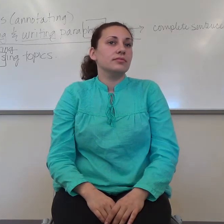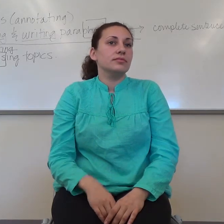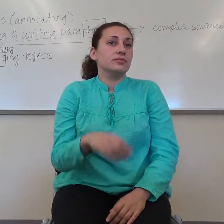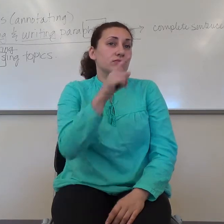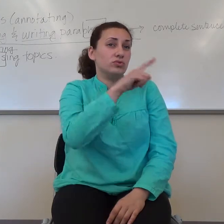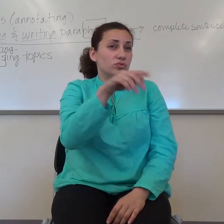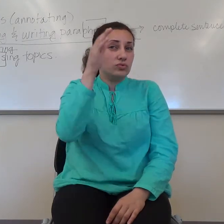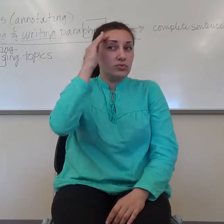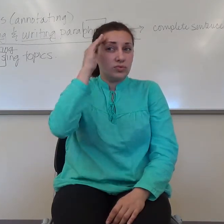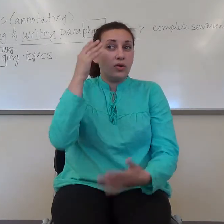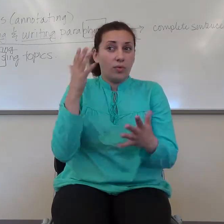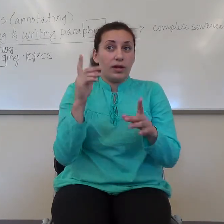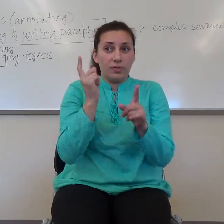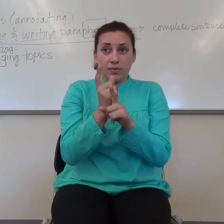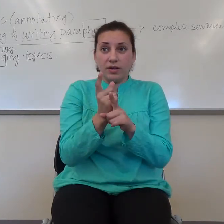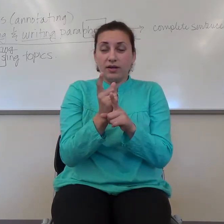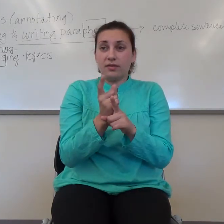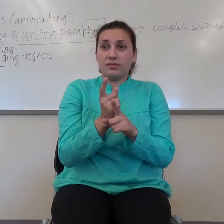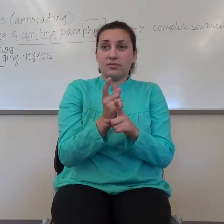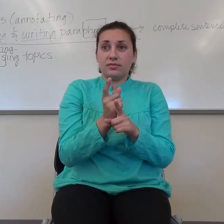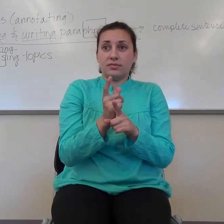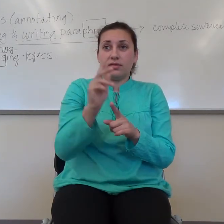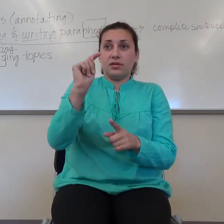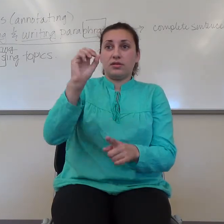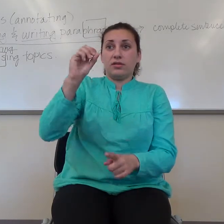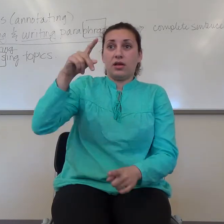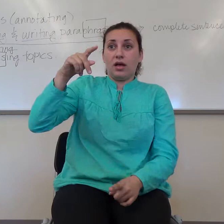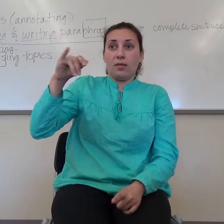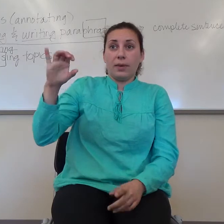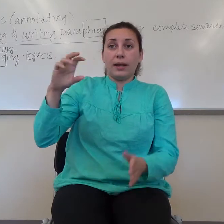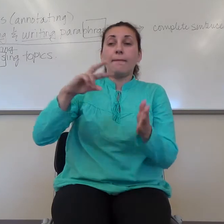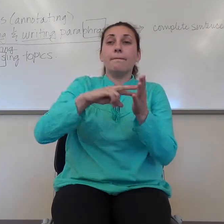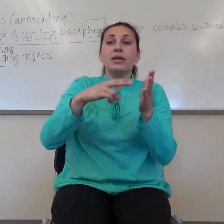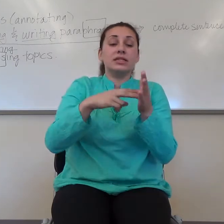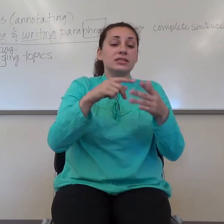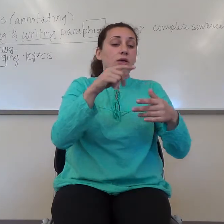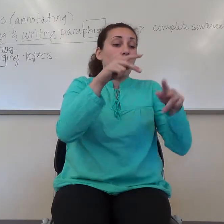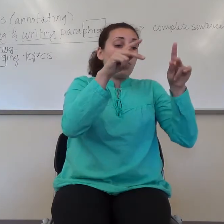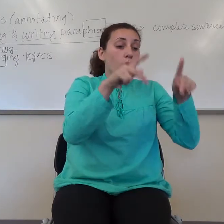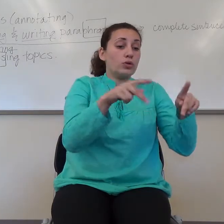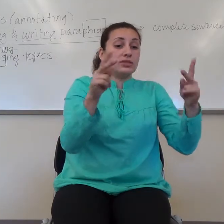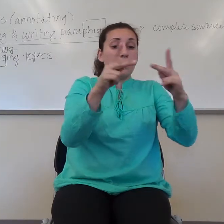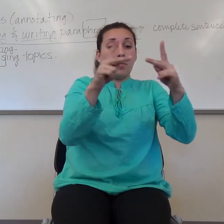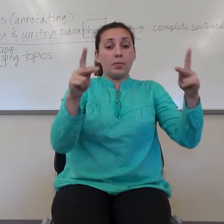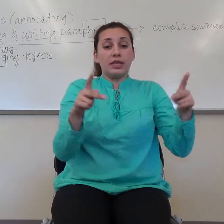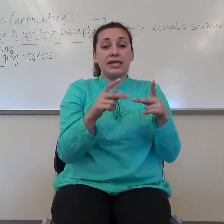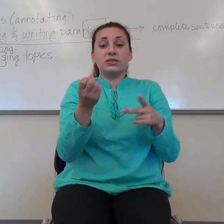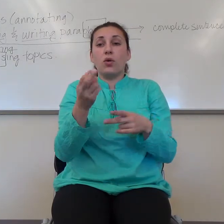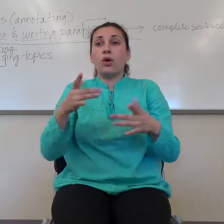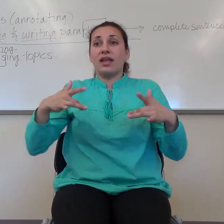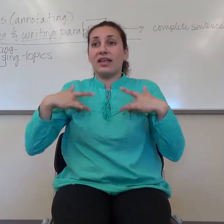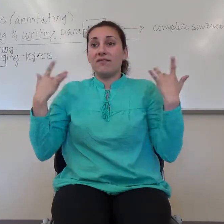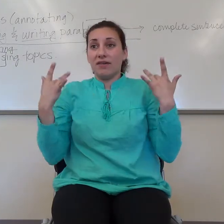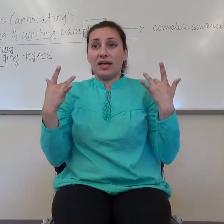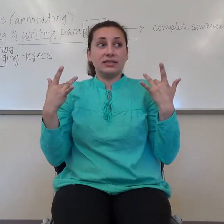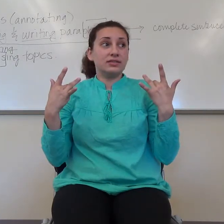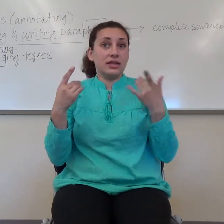familiar with, right? We did that with when we were looking at the highlighting. Okay, we've been kind of doing that. It